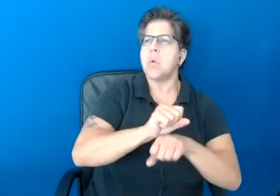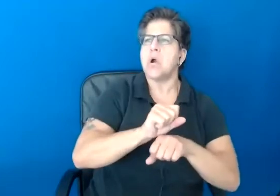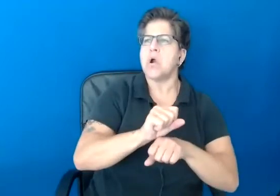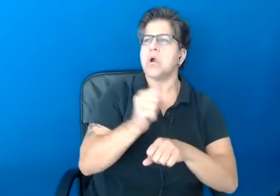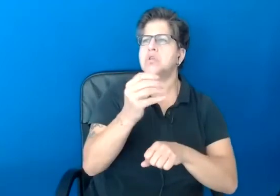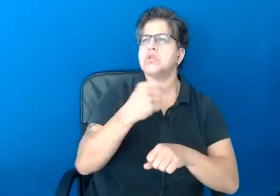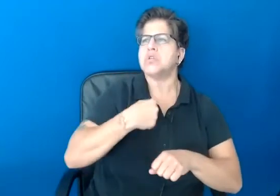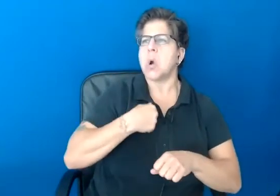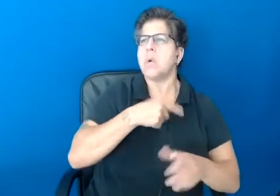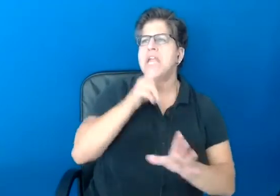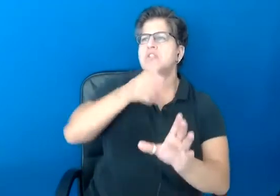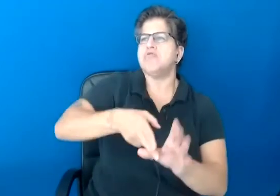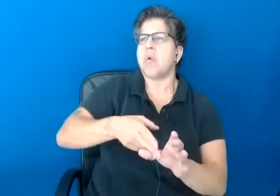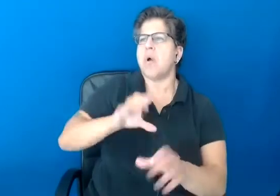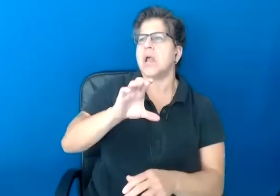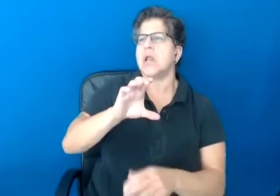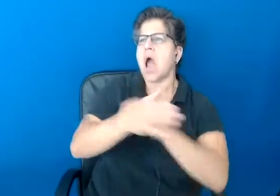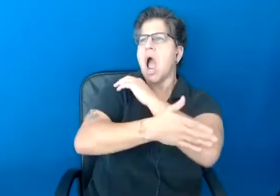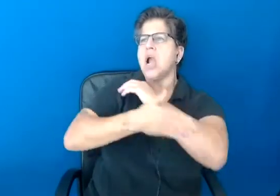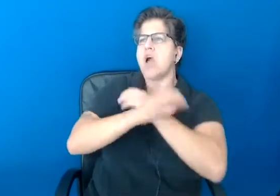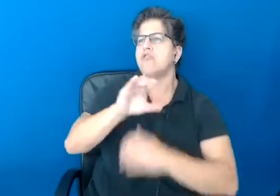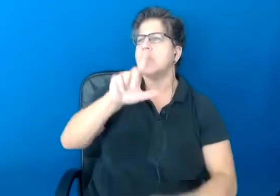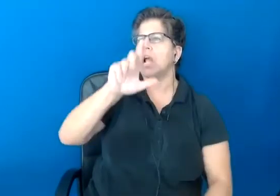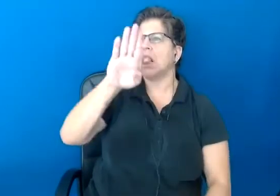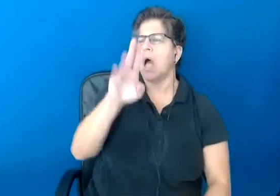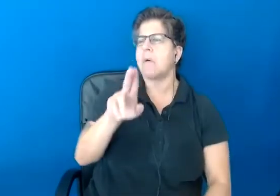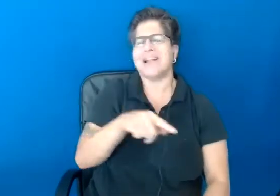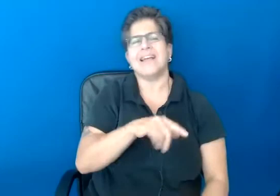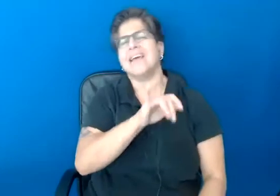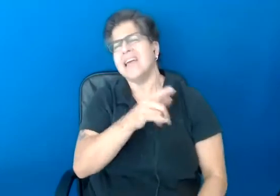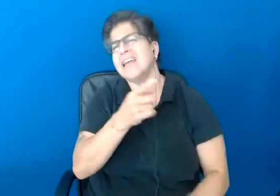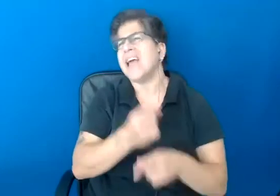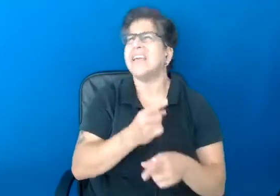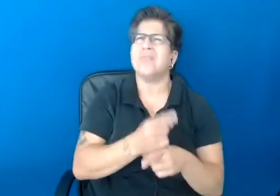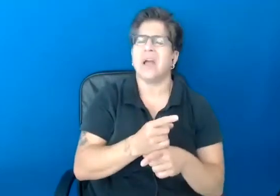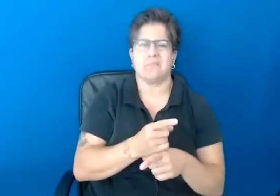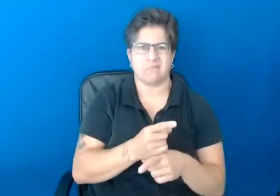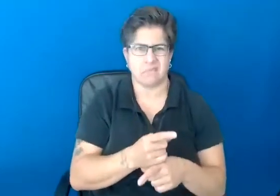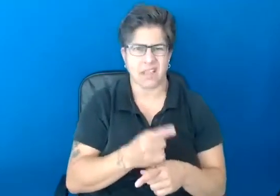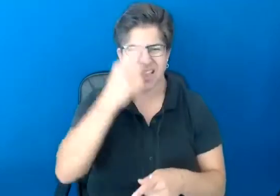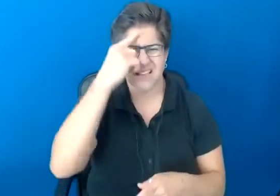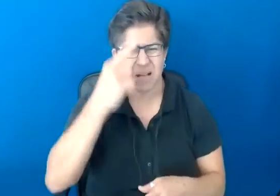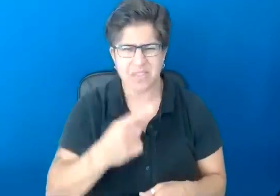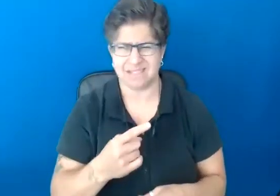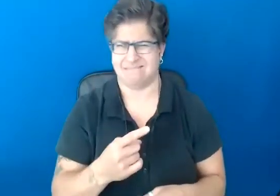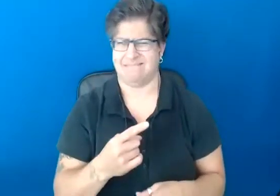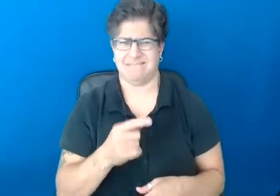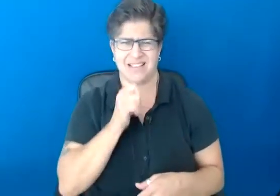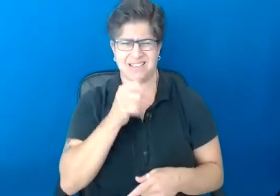club. But, it's that kind of you're this, you're that. I would always allow myself to